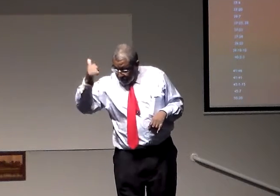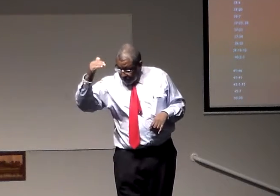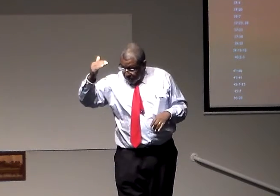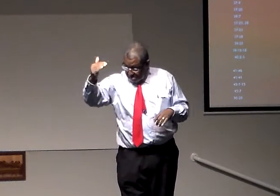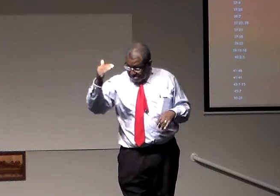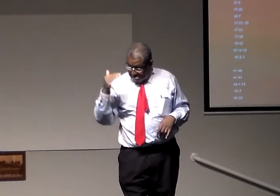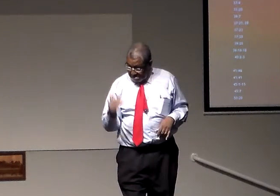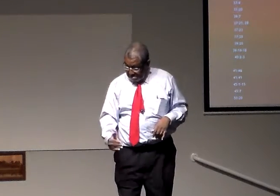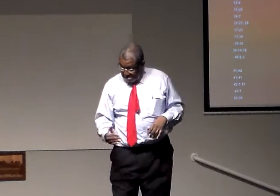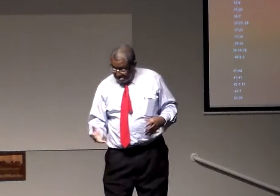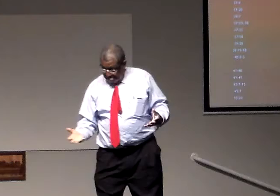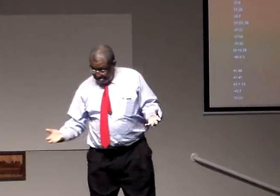too. Another one.